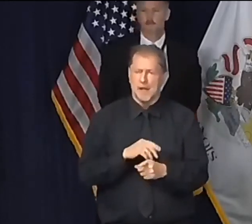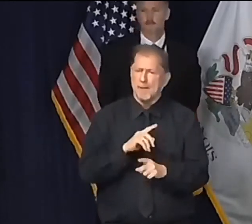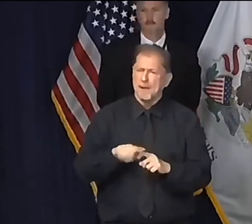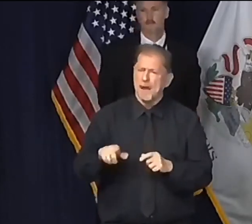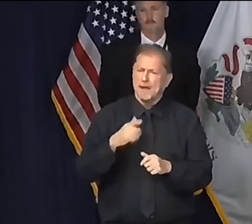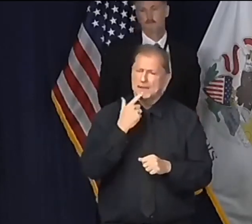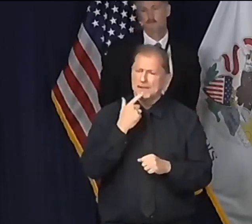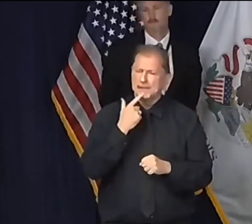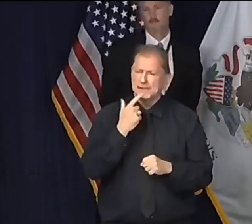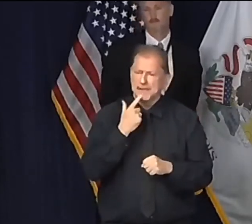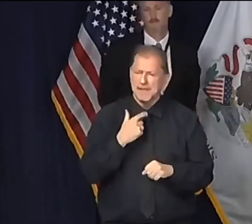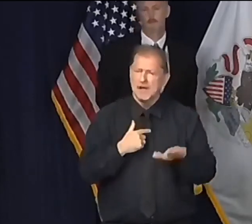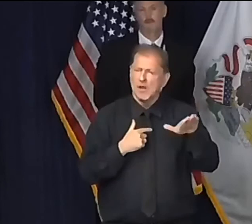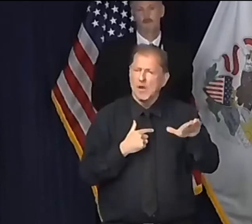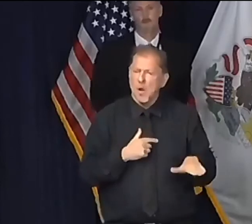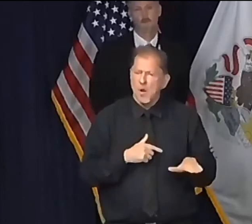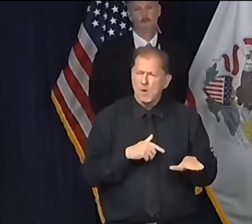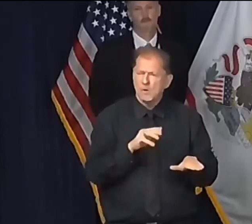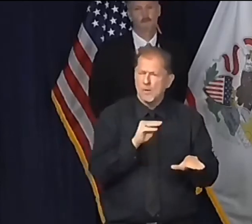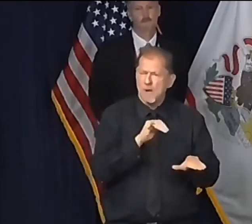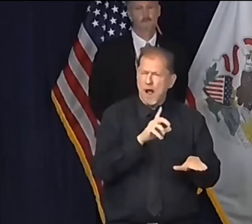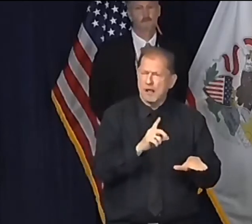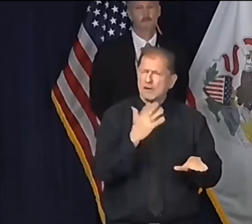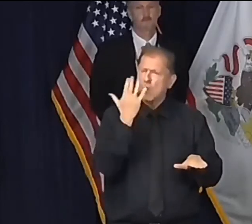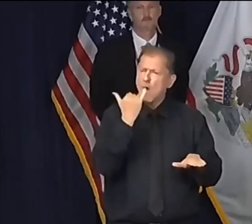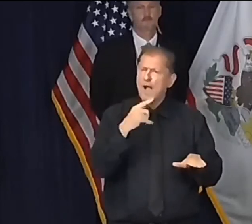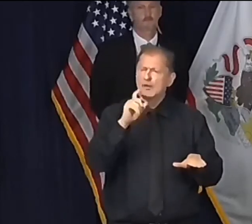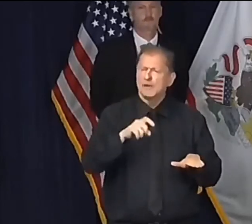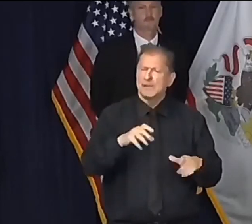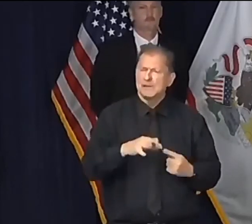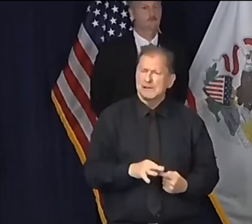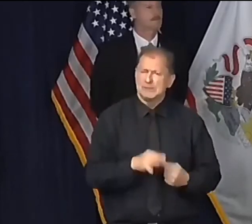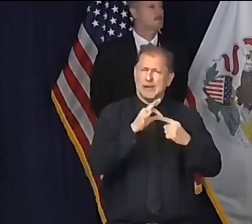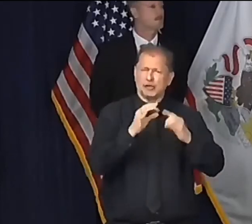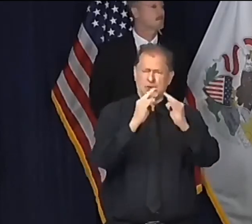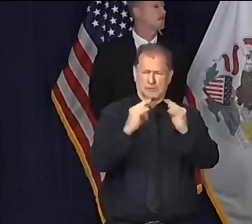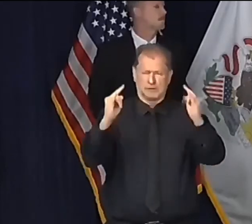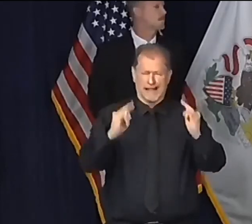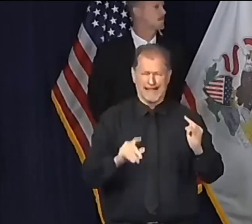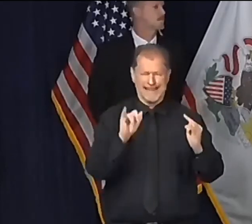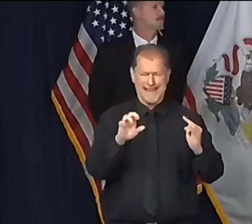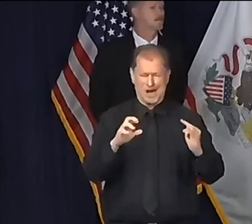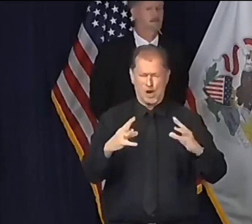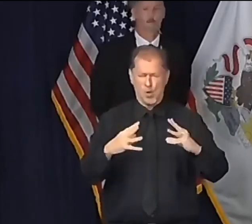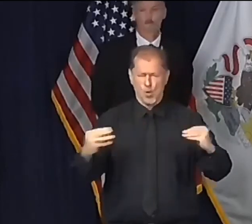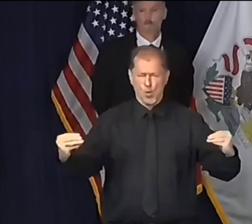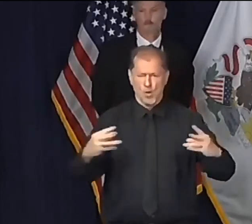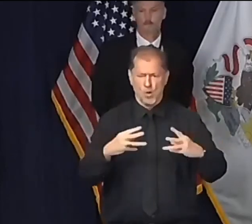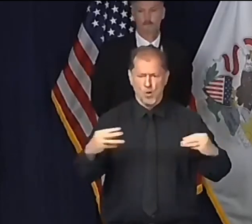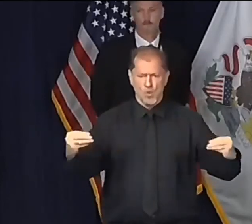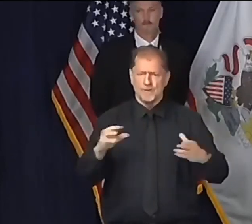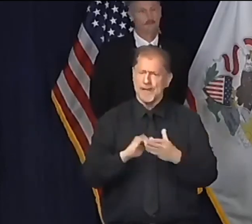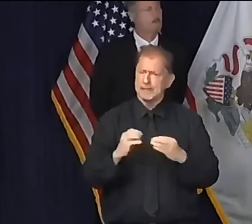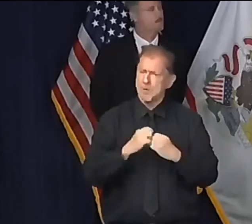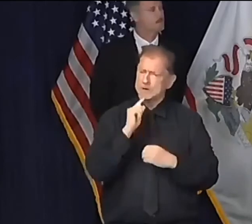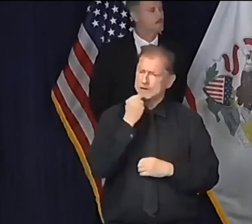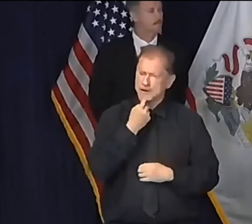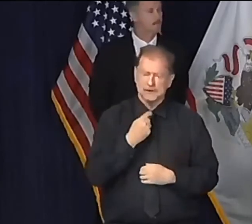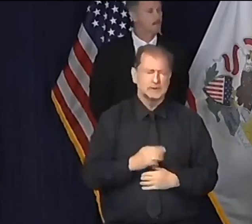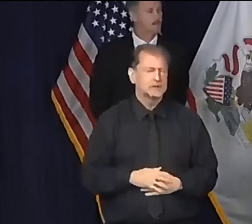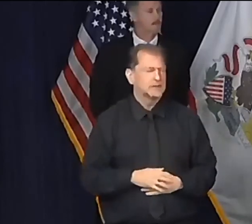it was low to mild. Why do you need those pressurized tents? It sounds like you're going to have more acute patients. I can answer that.